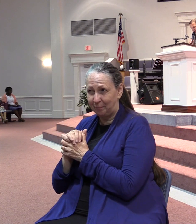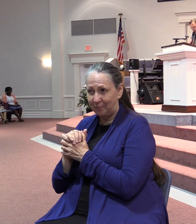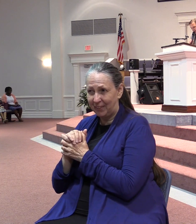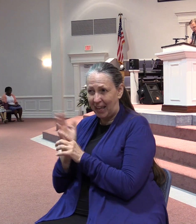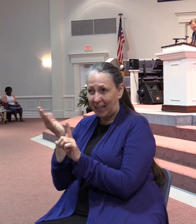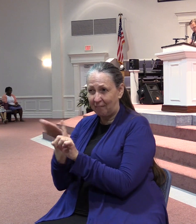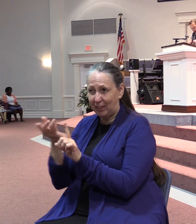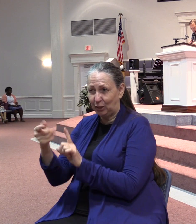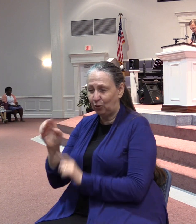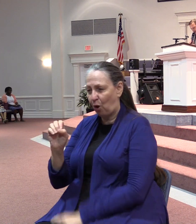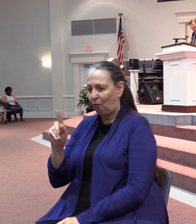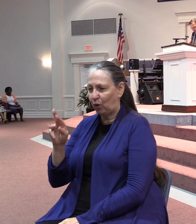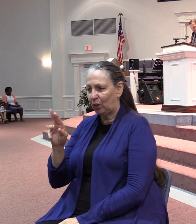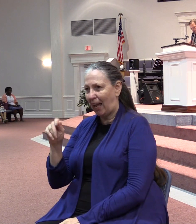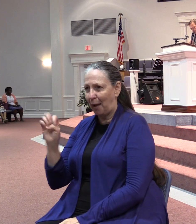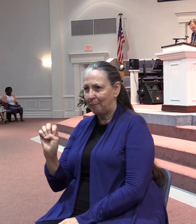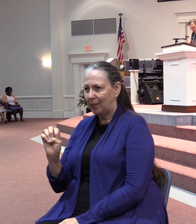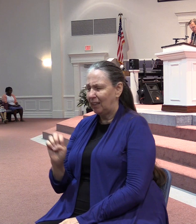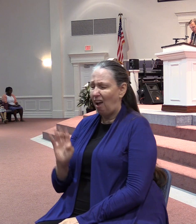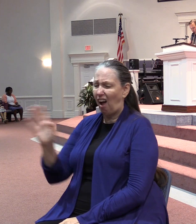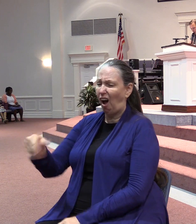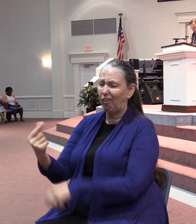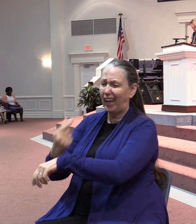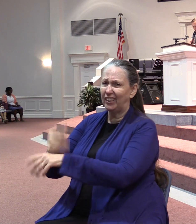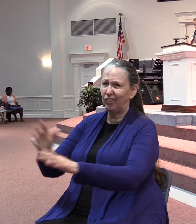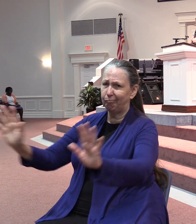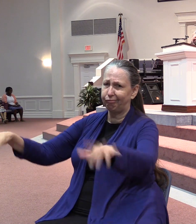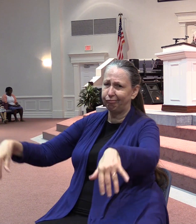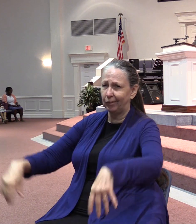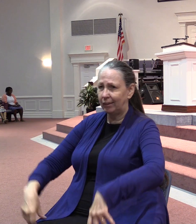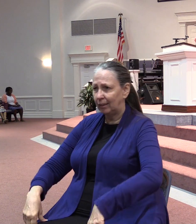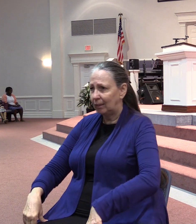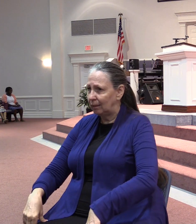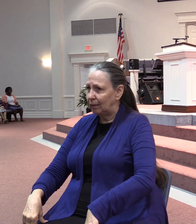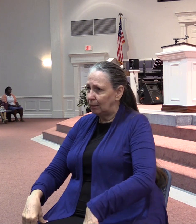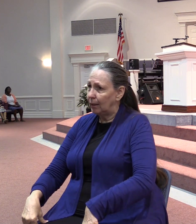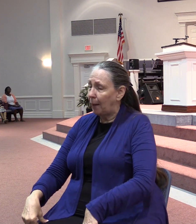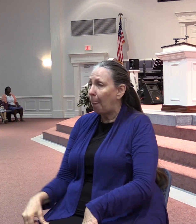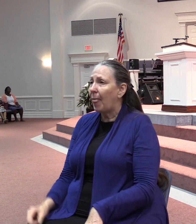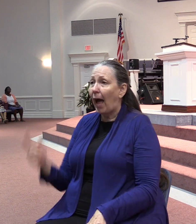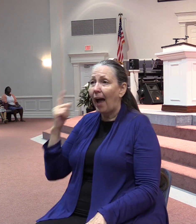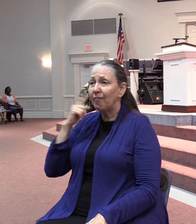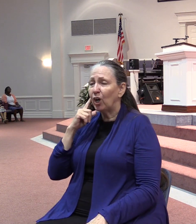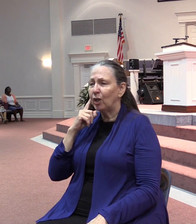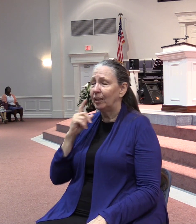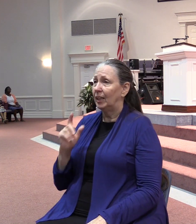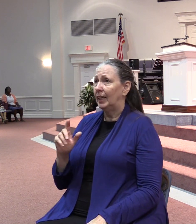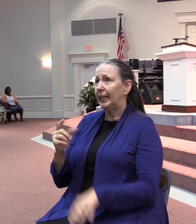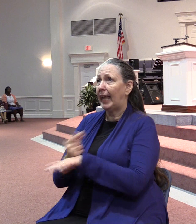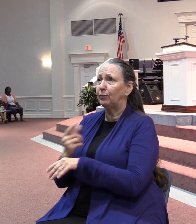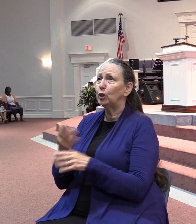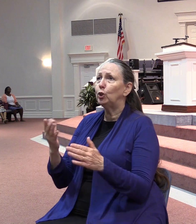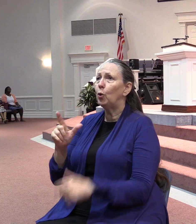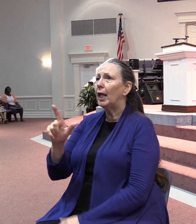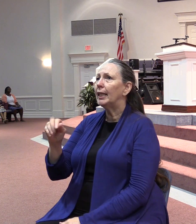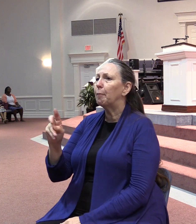our city is dried up, burnt over, This is one I've heard. Too liberal. Oh, right.